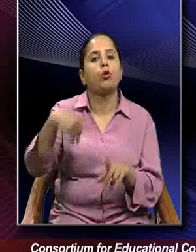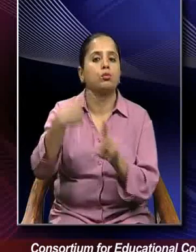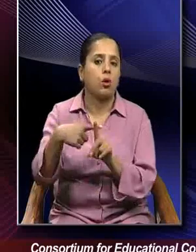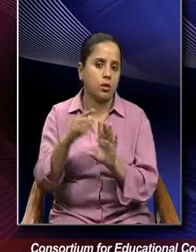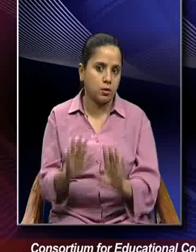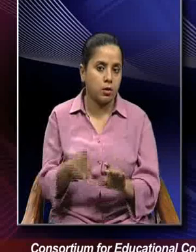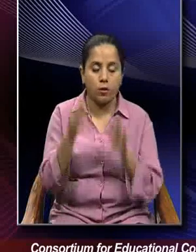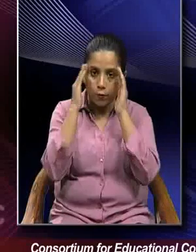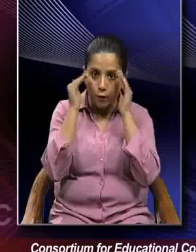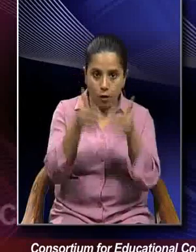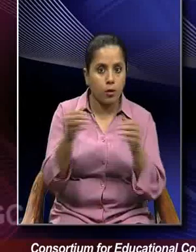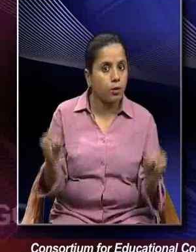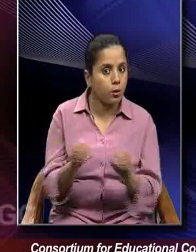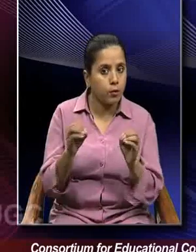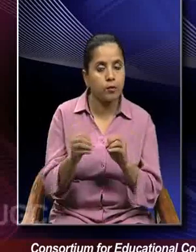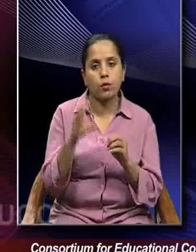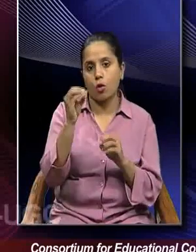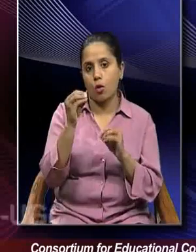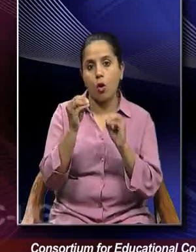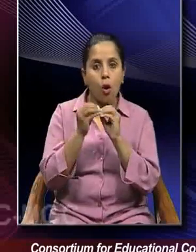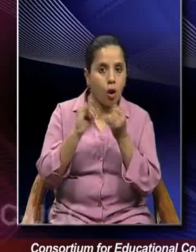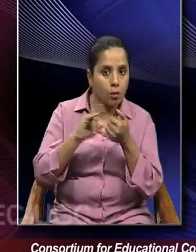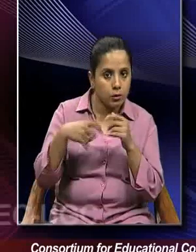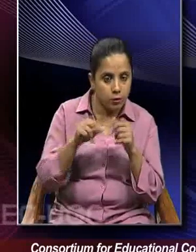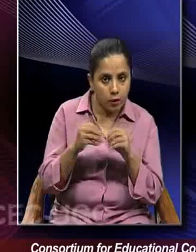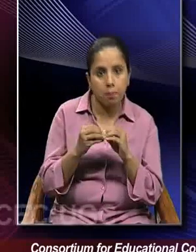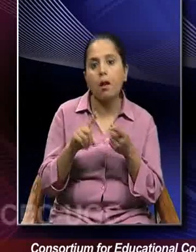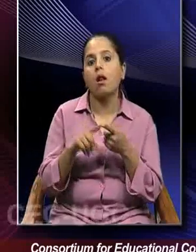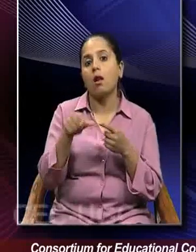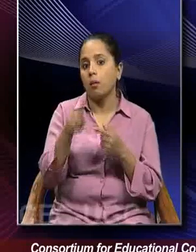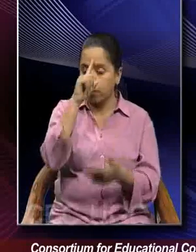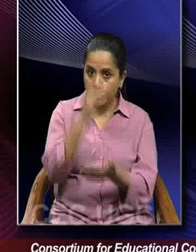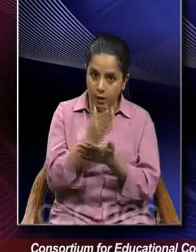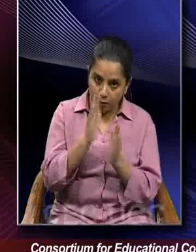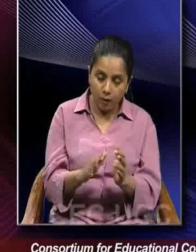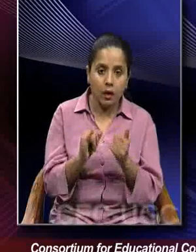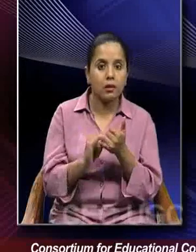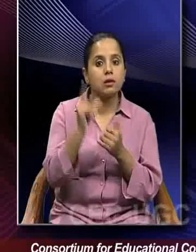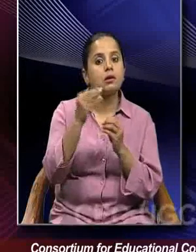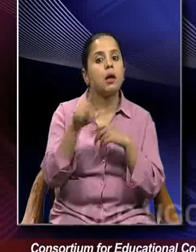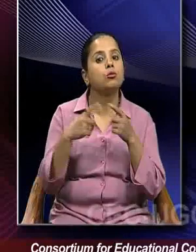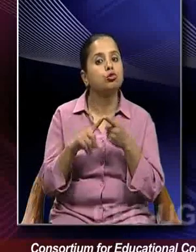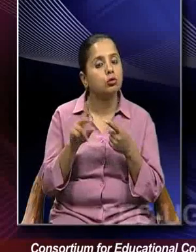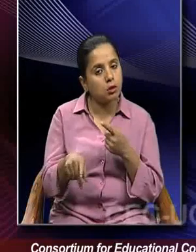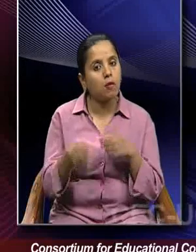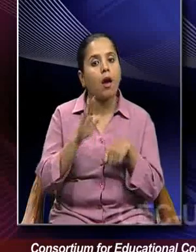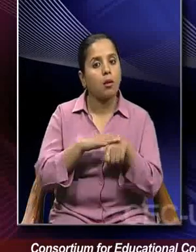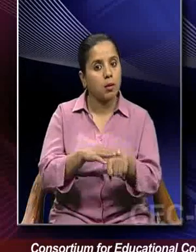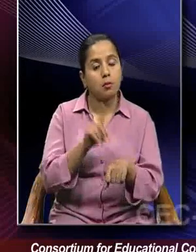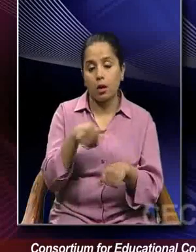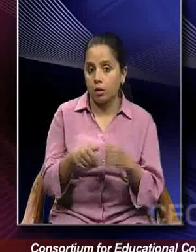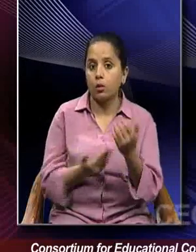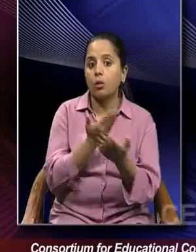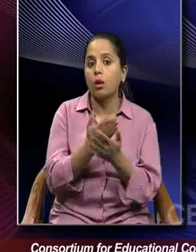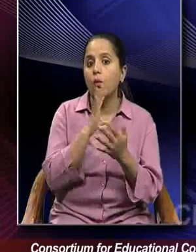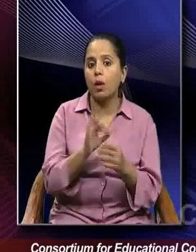does not focus on observable surface level reality. It does believe in subjective experiences, but it proposes